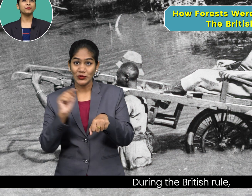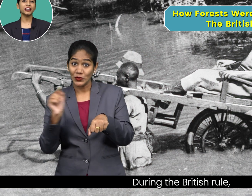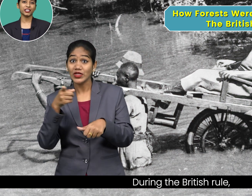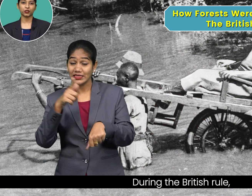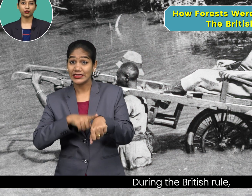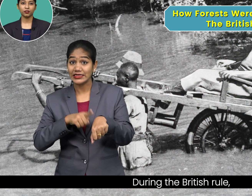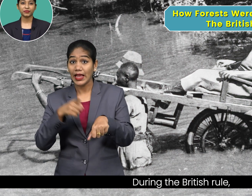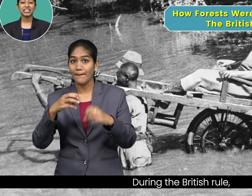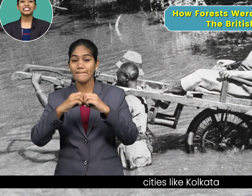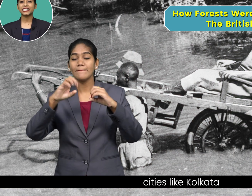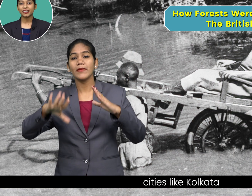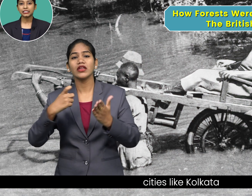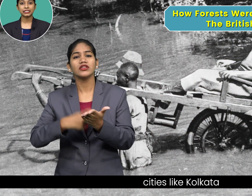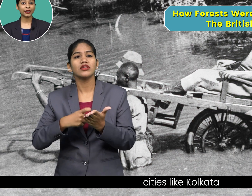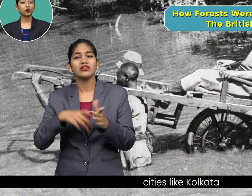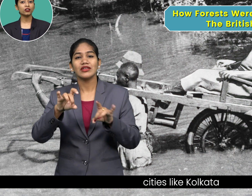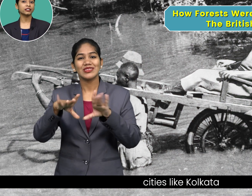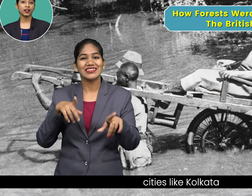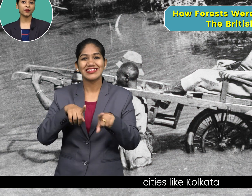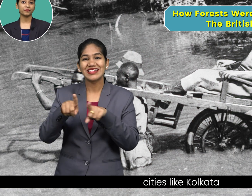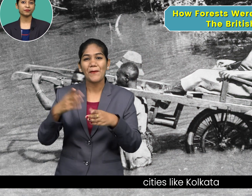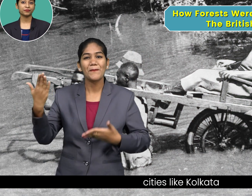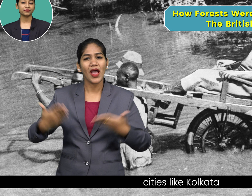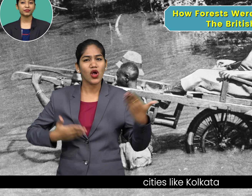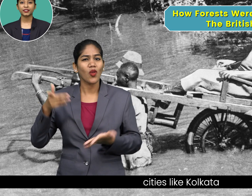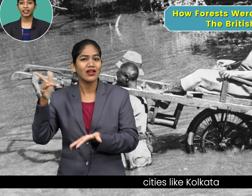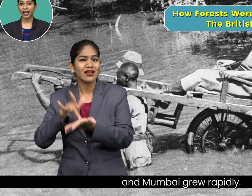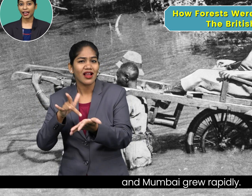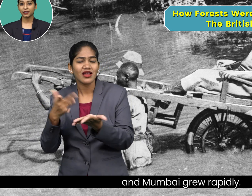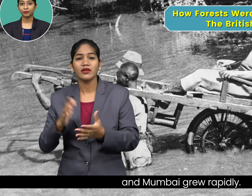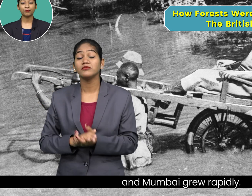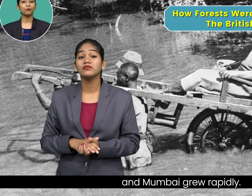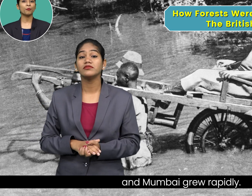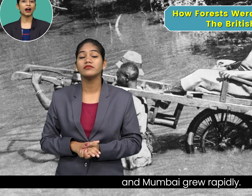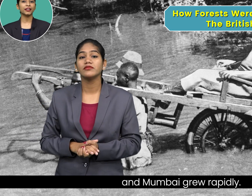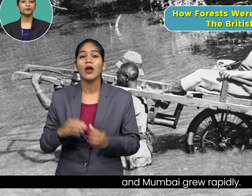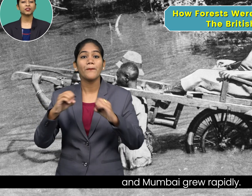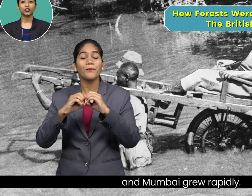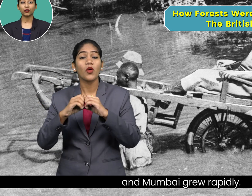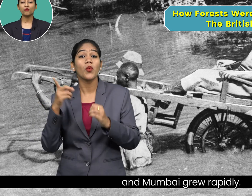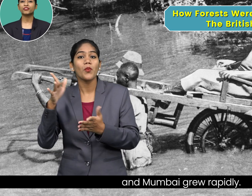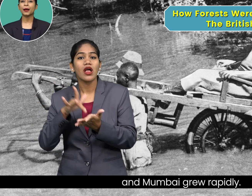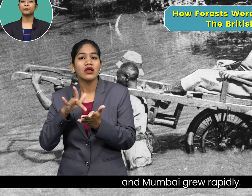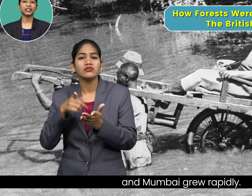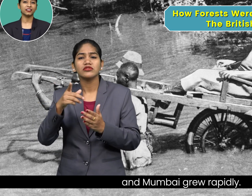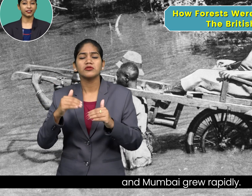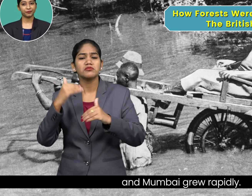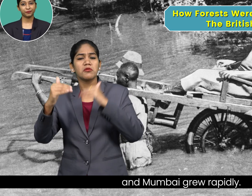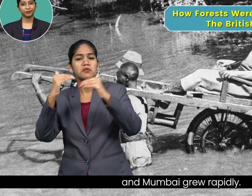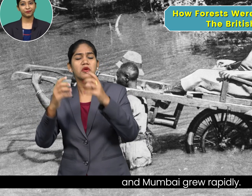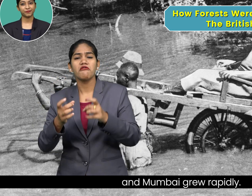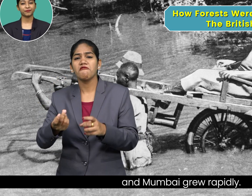During the British rule, cities like Kolkata and Mumbai grew